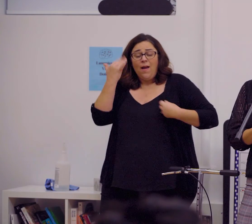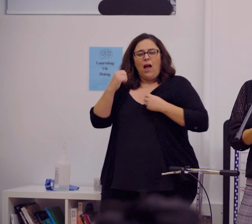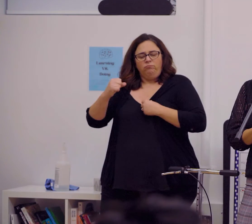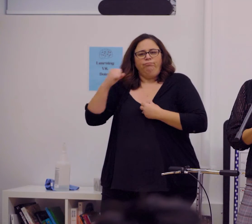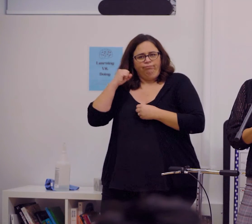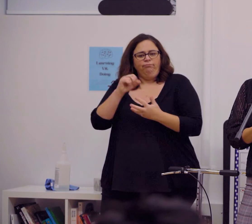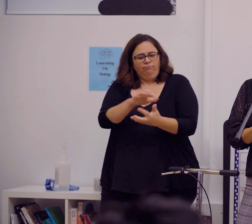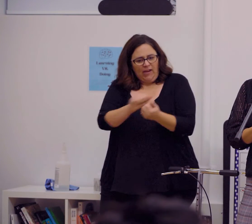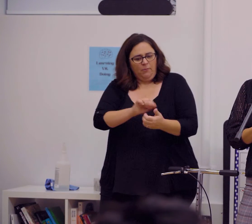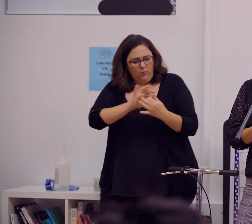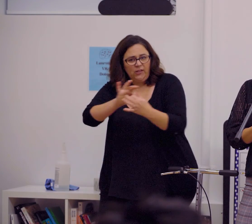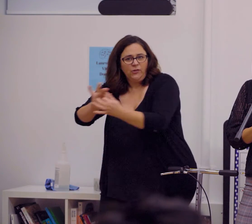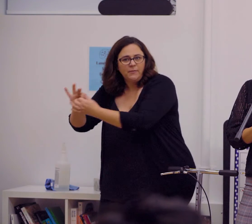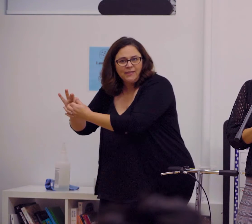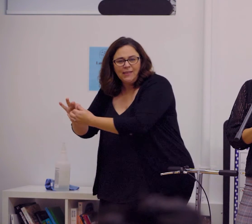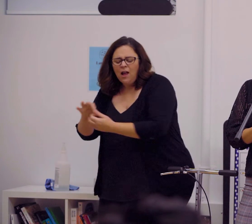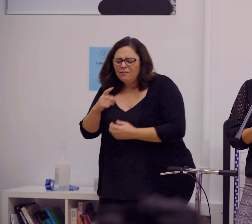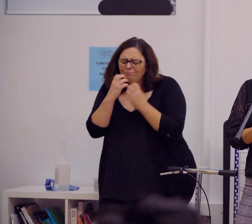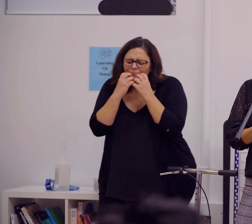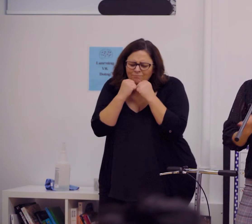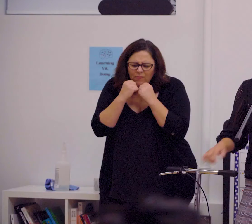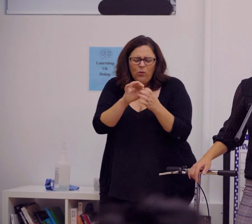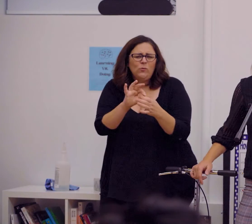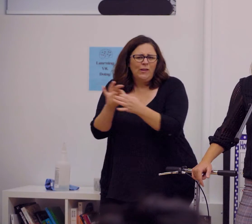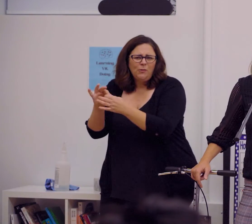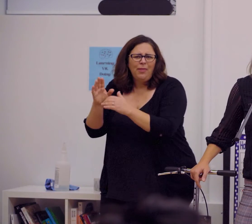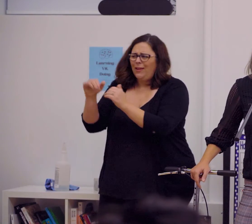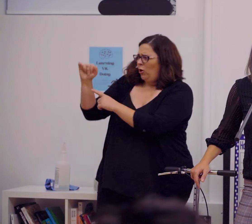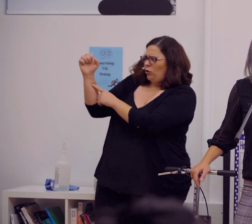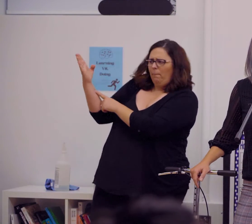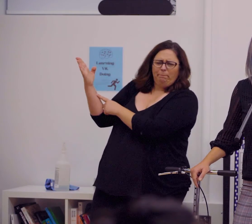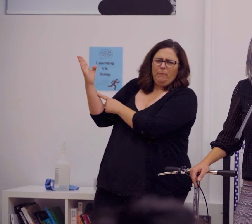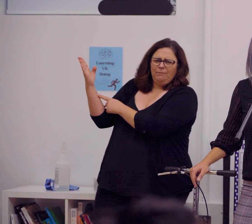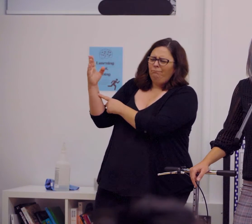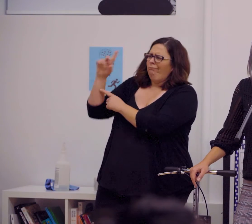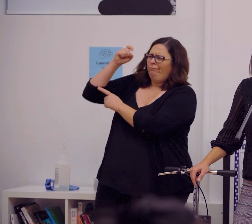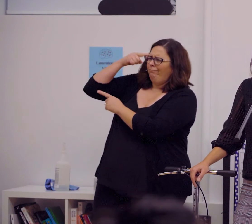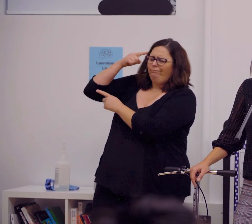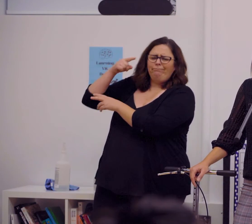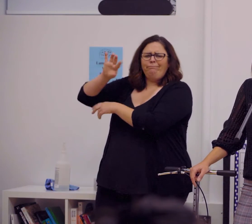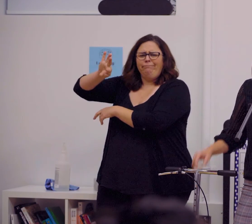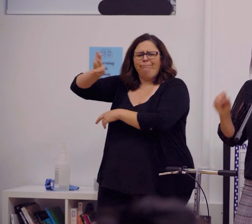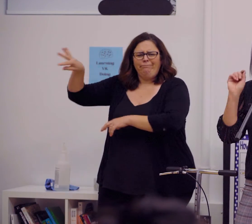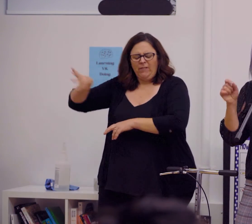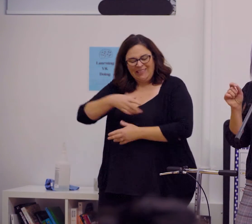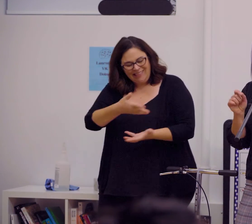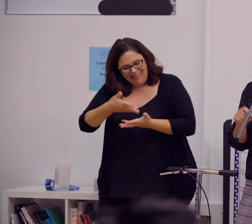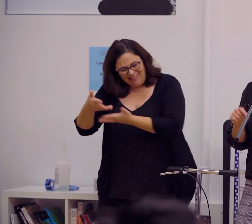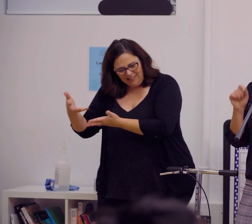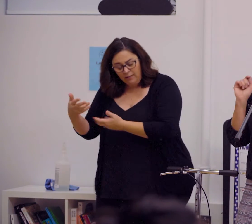relationships that I had because they were way more important to me than any job would ever be. So